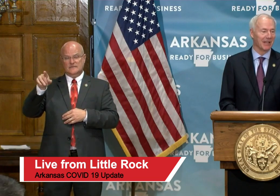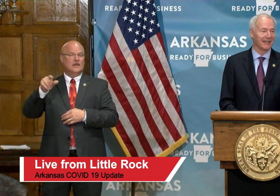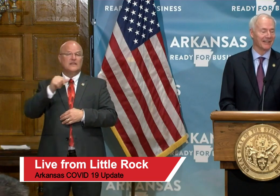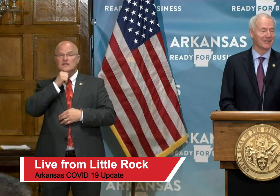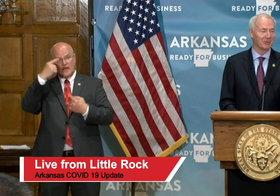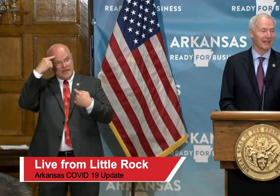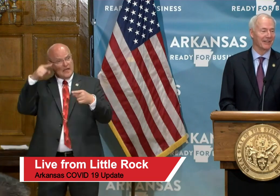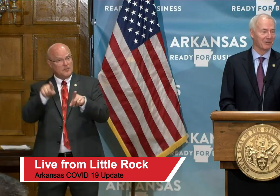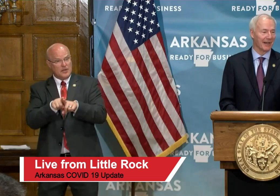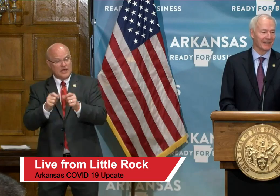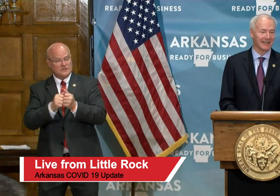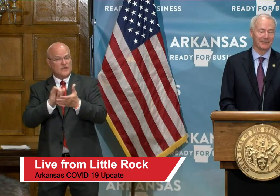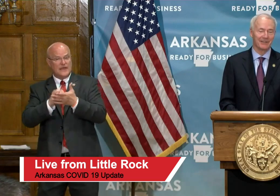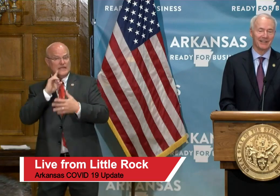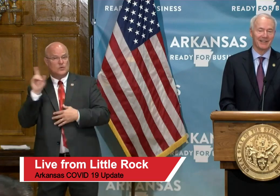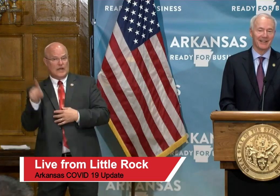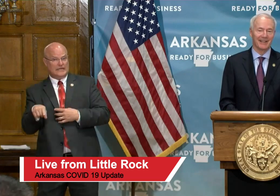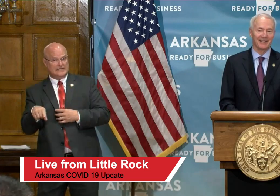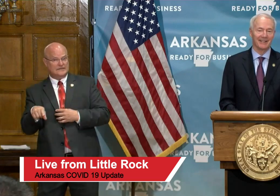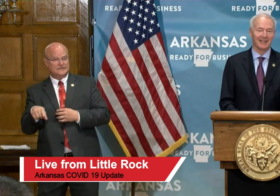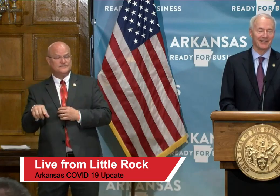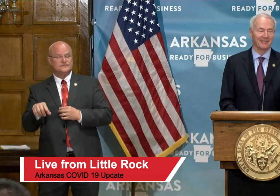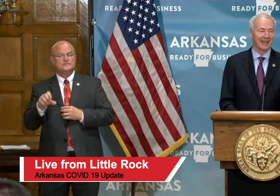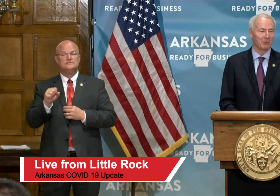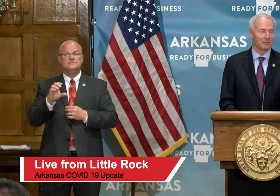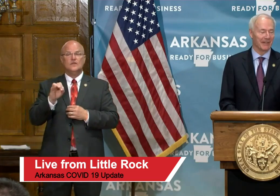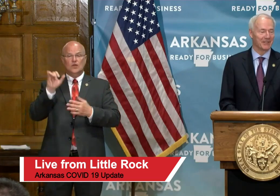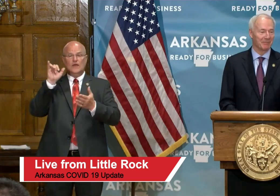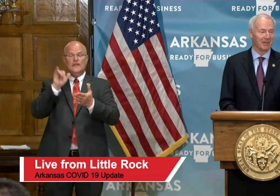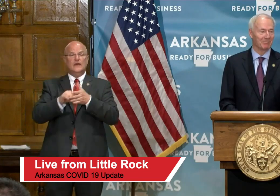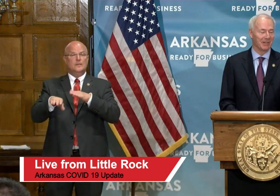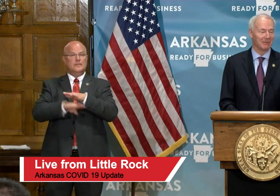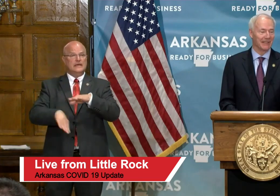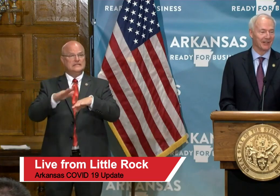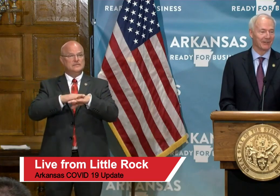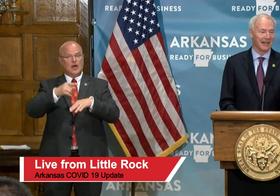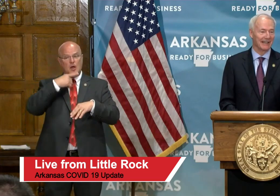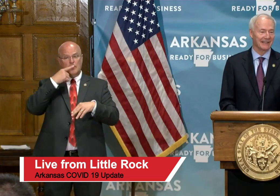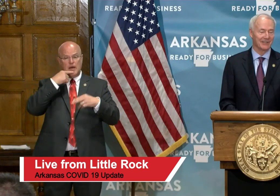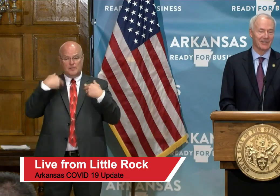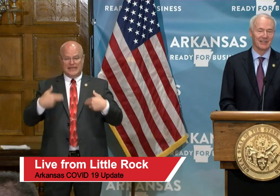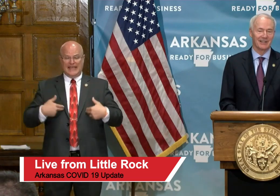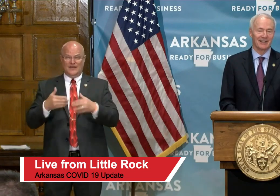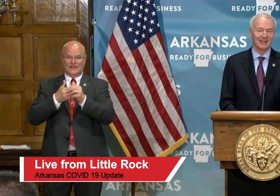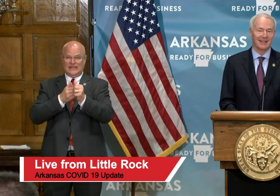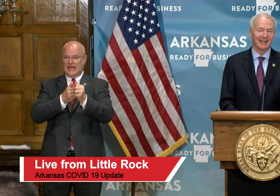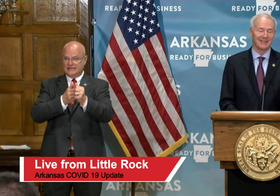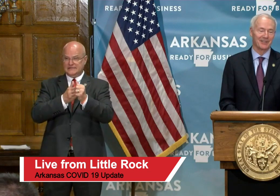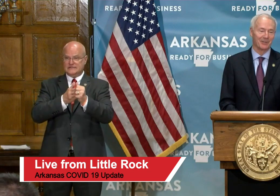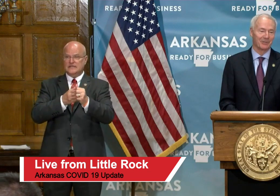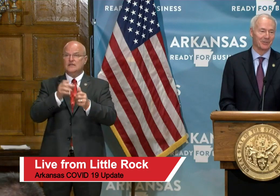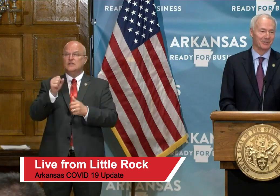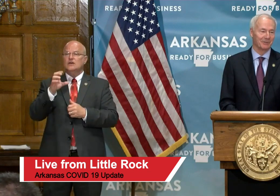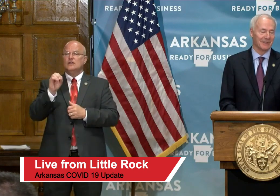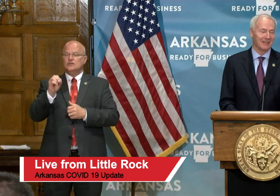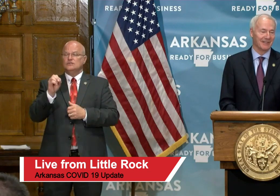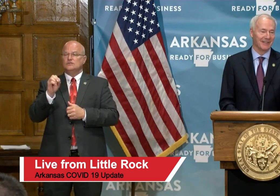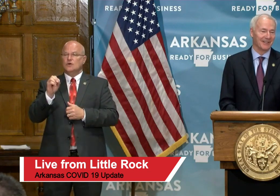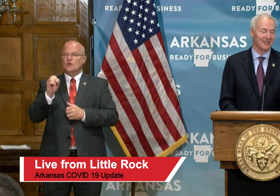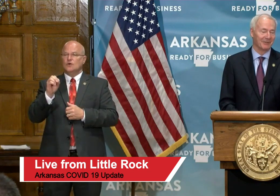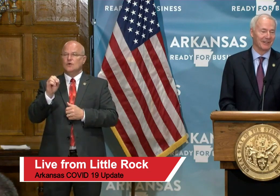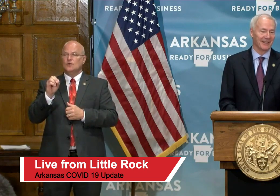not in compliance with that directive, and that was based upon public health guidance. And so